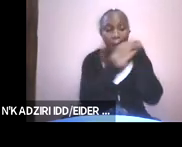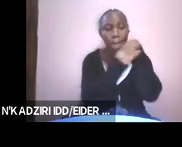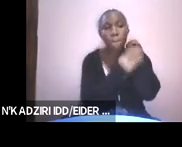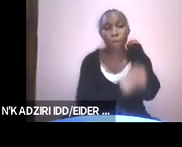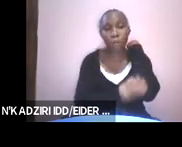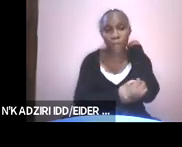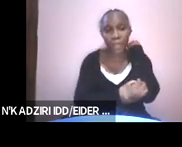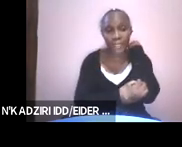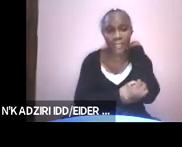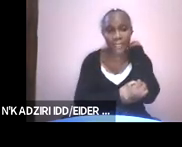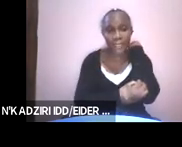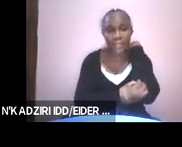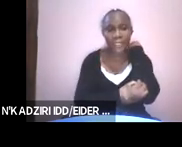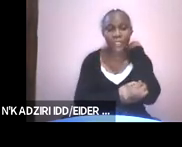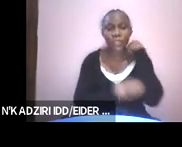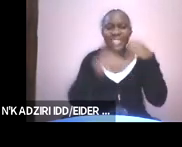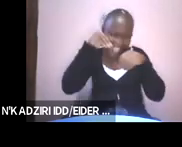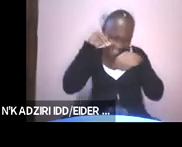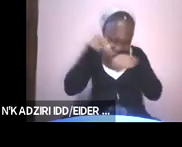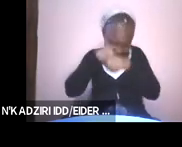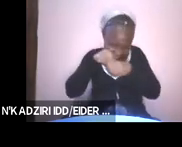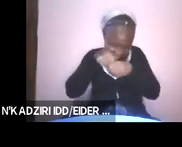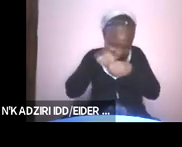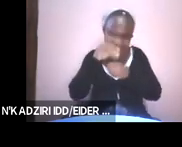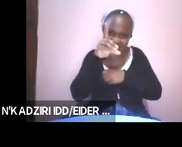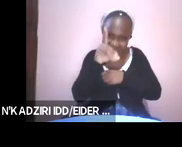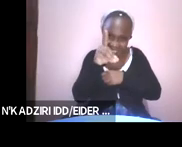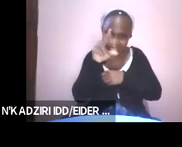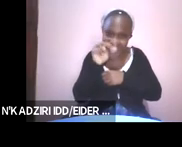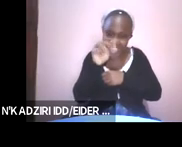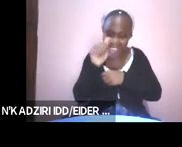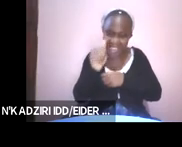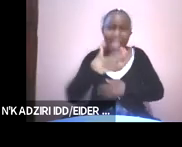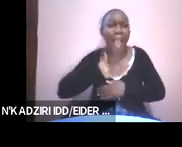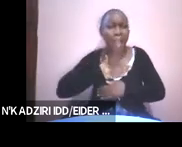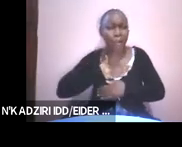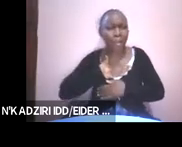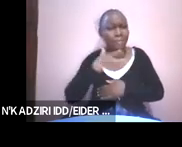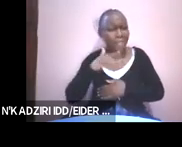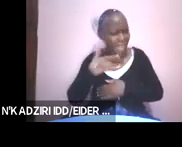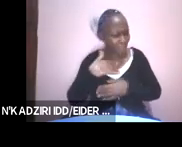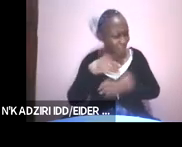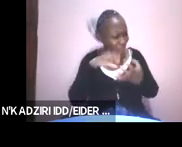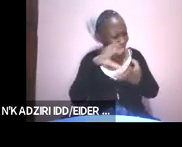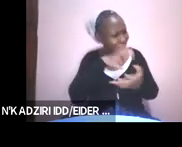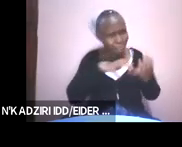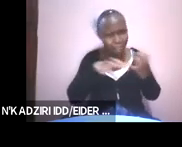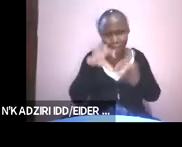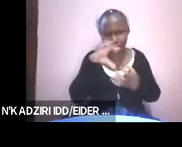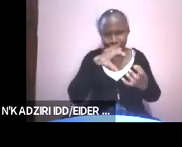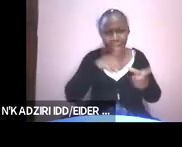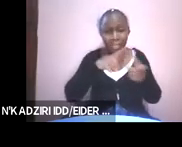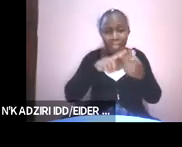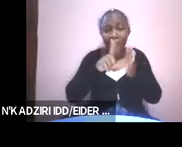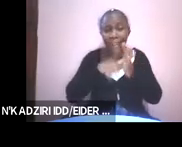intertwined within our DNA, which was a little bit confusing. And then I think that brought up a lot of discussion. And I think at